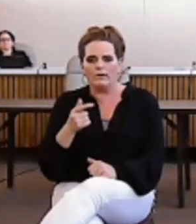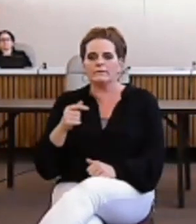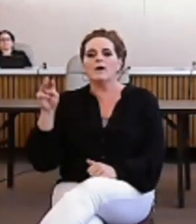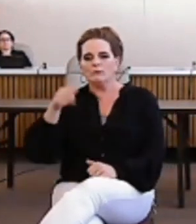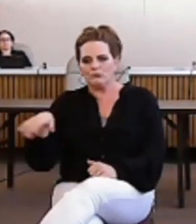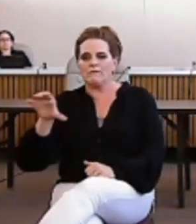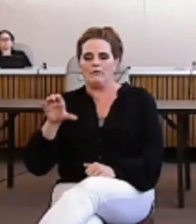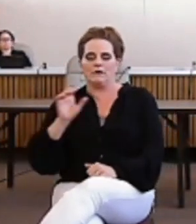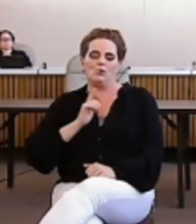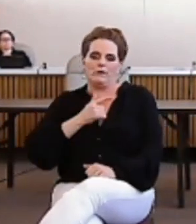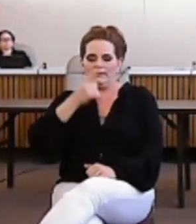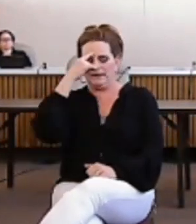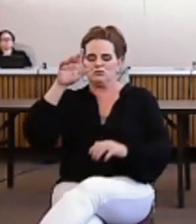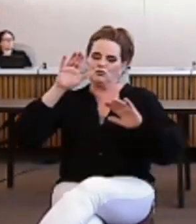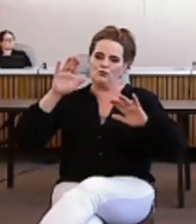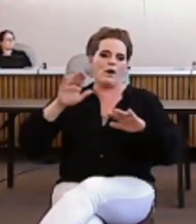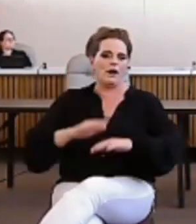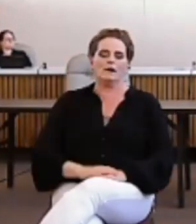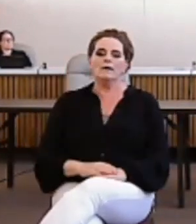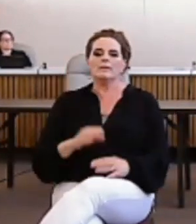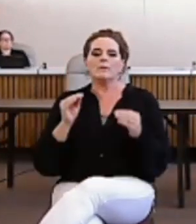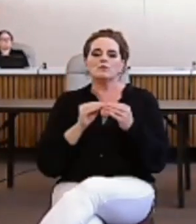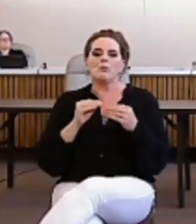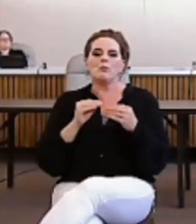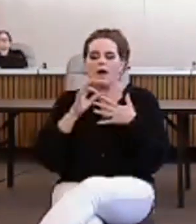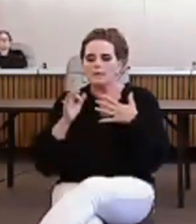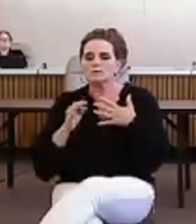it's great that there's more options